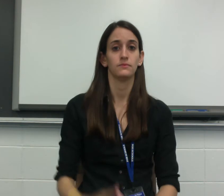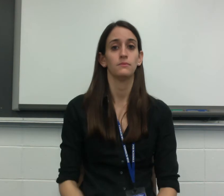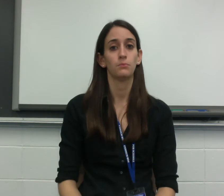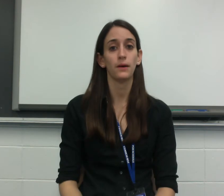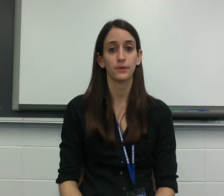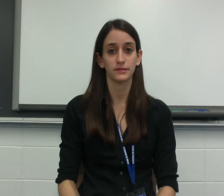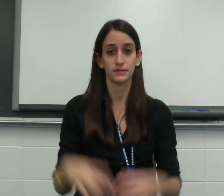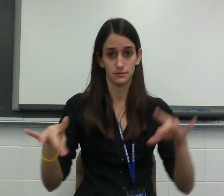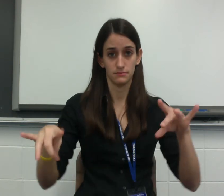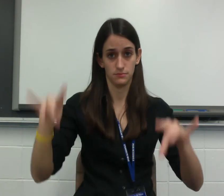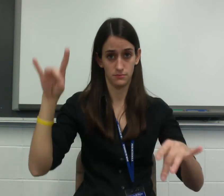puppets,